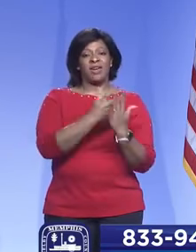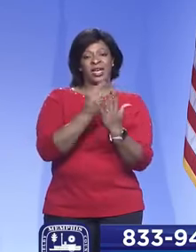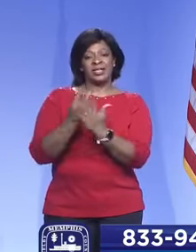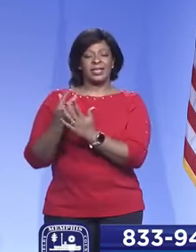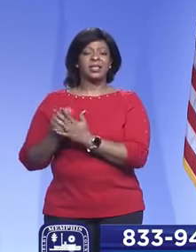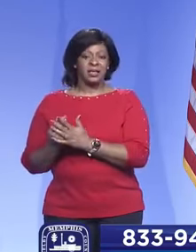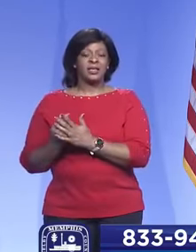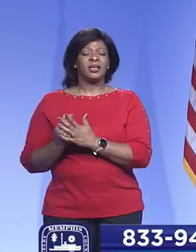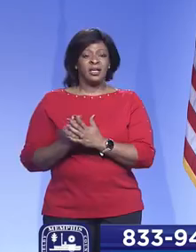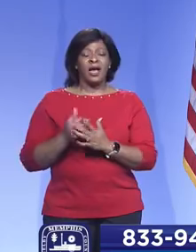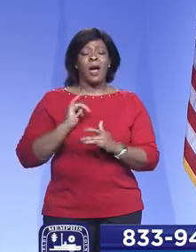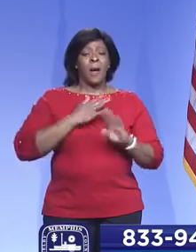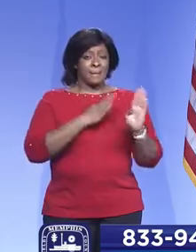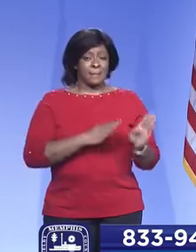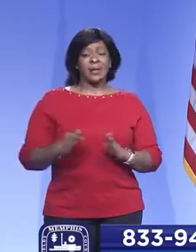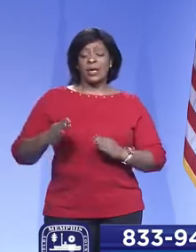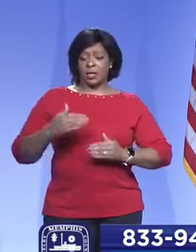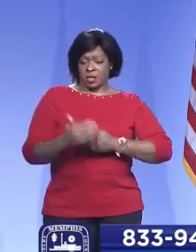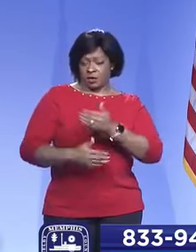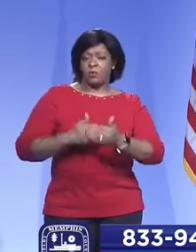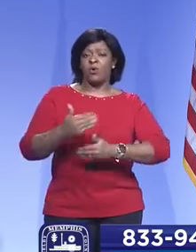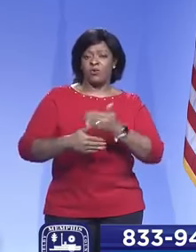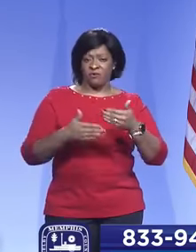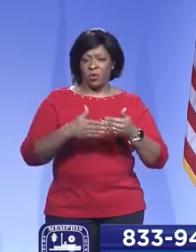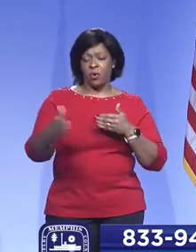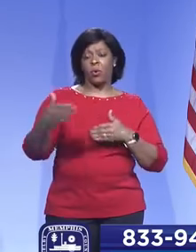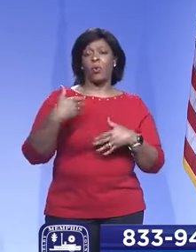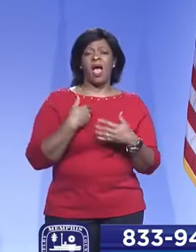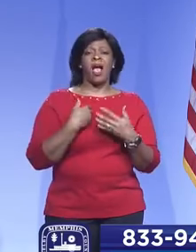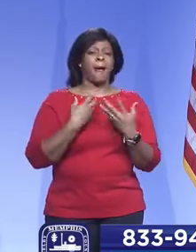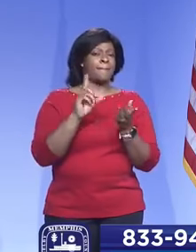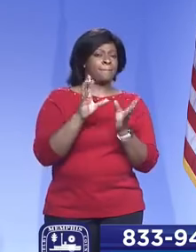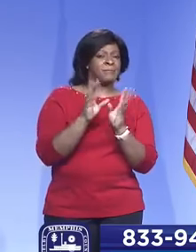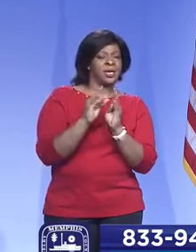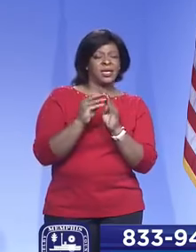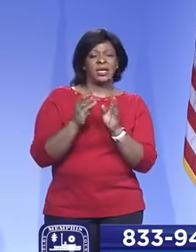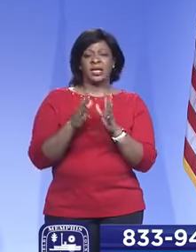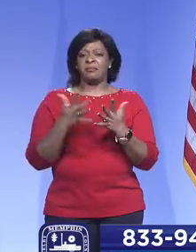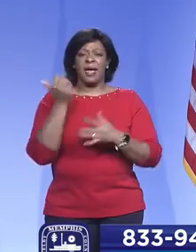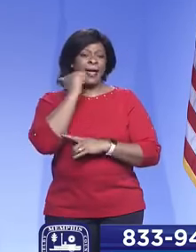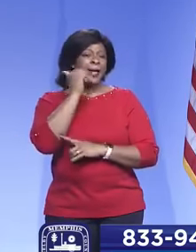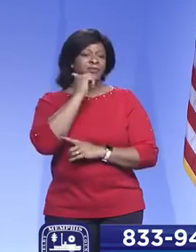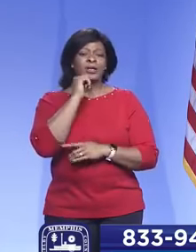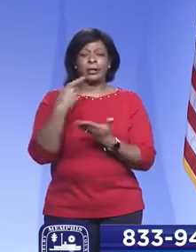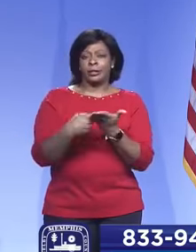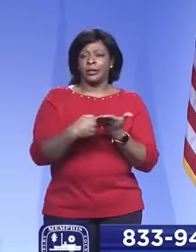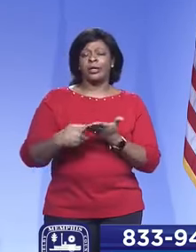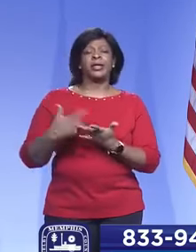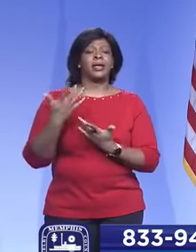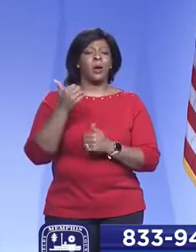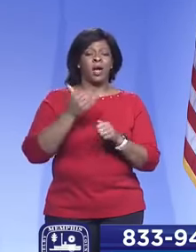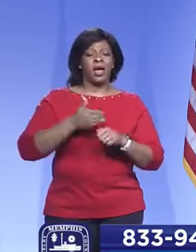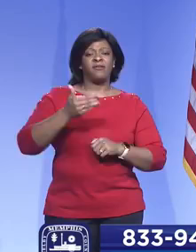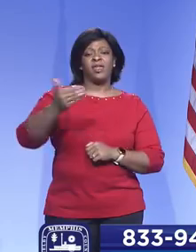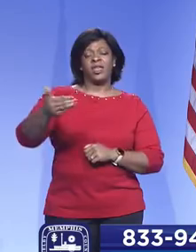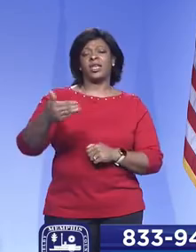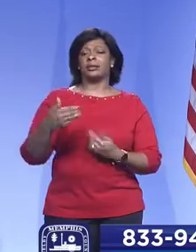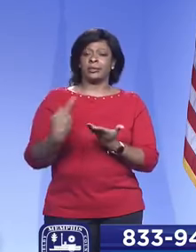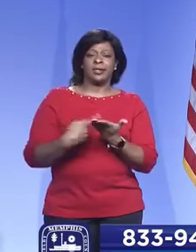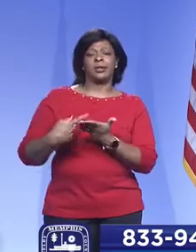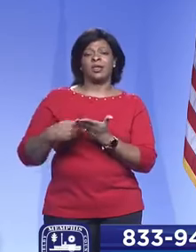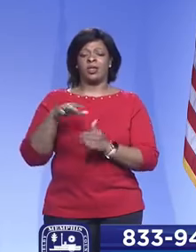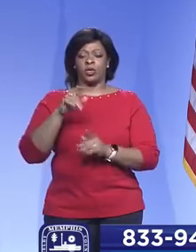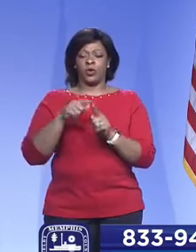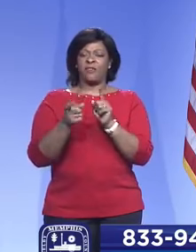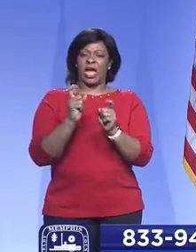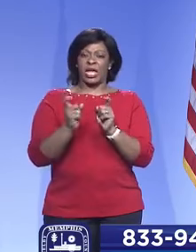So our planning is moving forward. There are meetings probably almost every day or every other day to